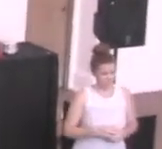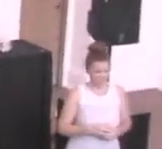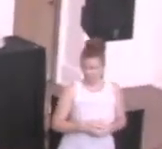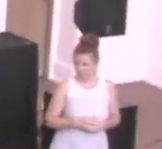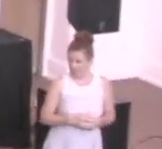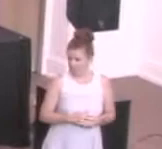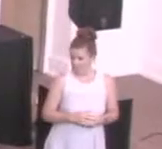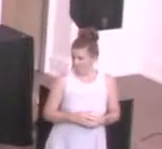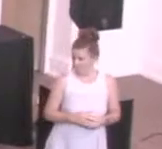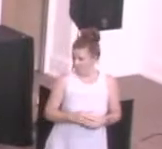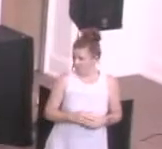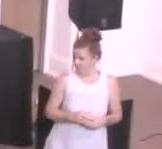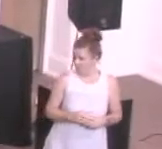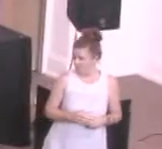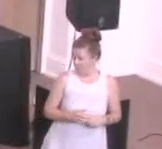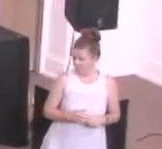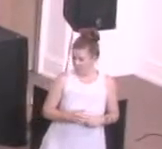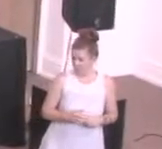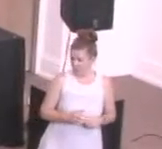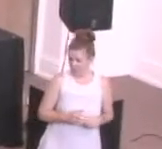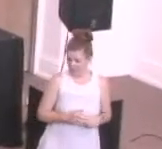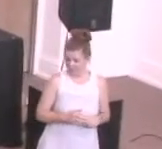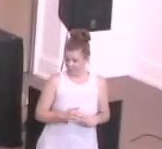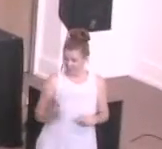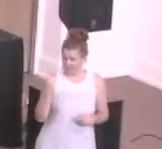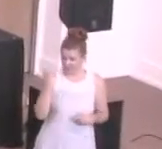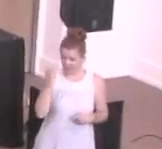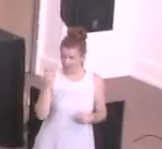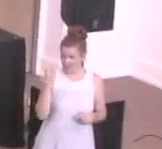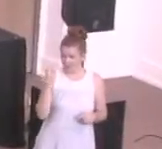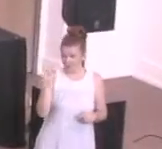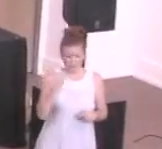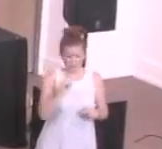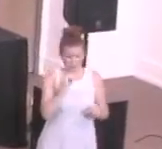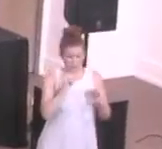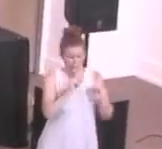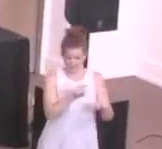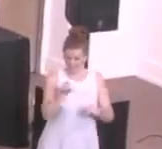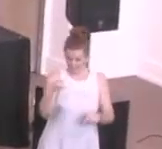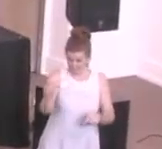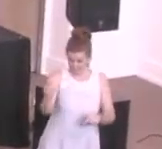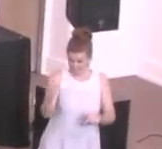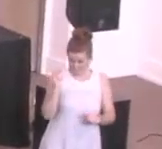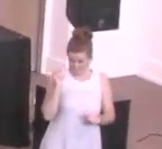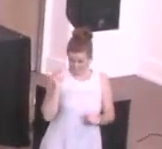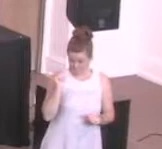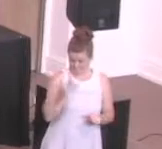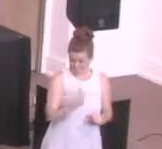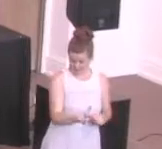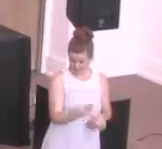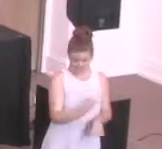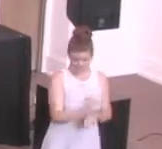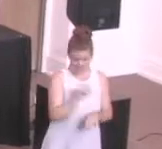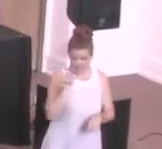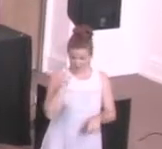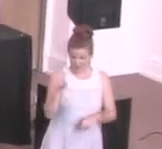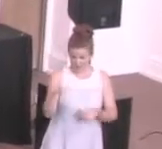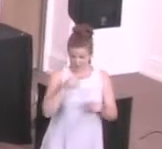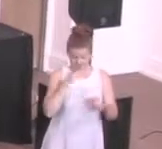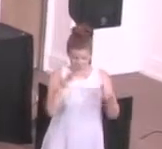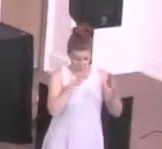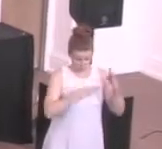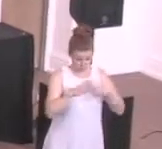All right, now I'm going to tell you what. If you don't answer him back tonight, you're going to be in trouble because he's coming after